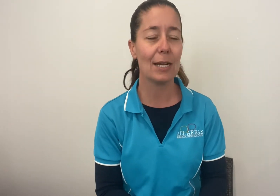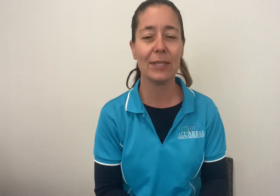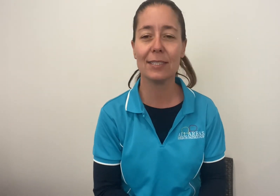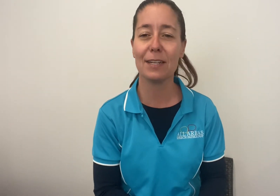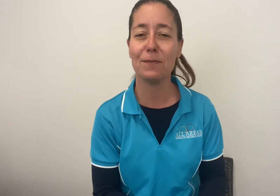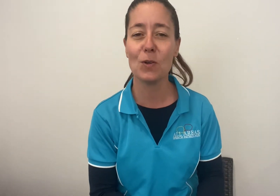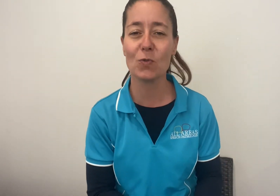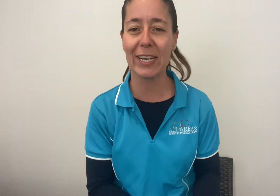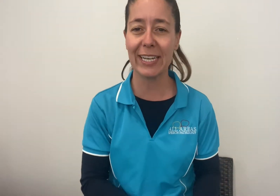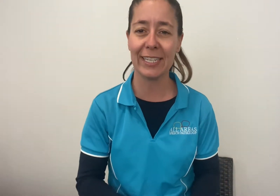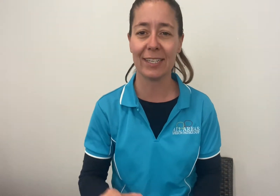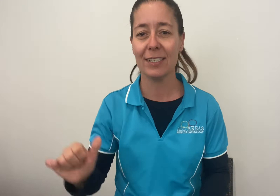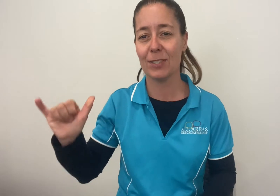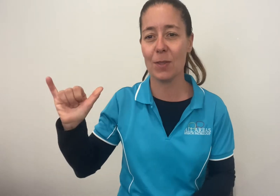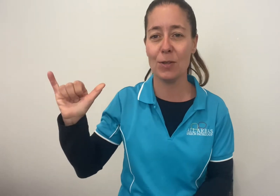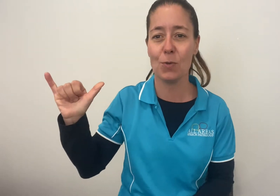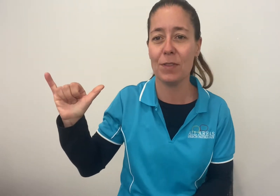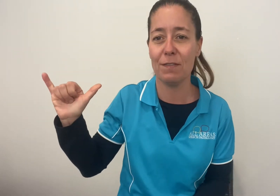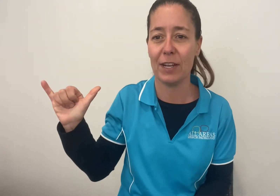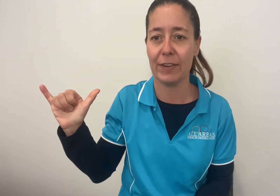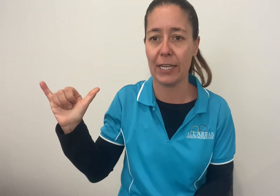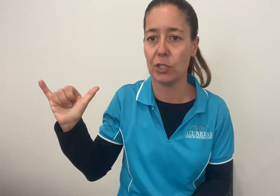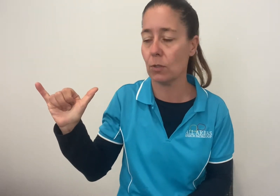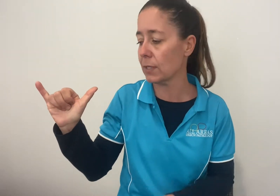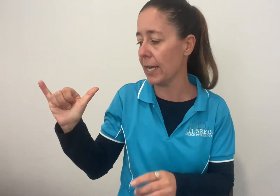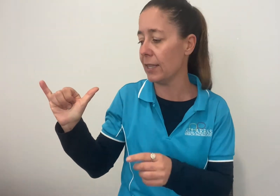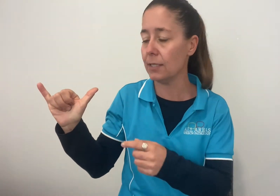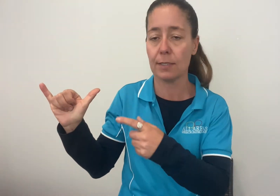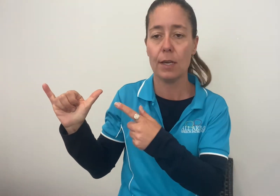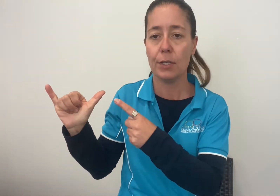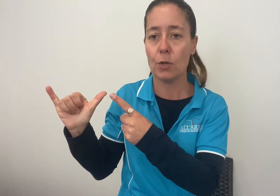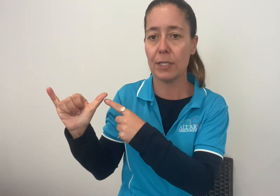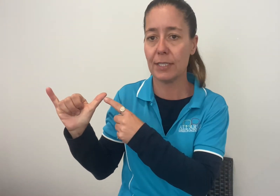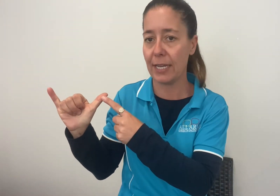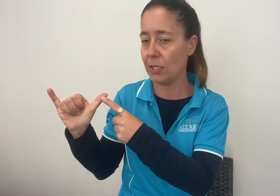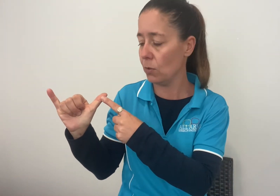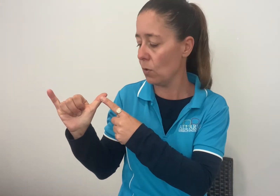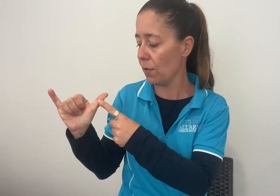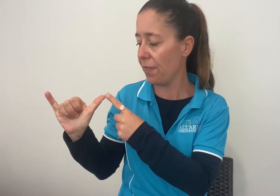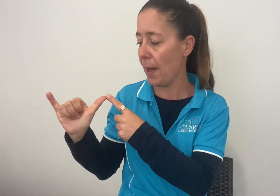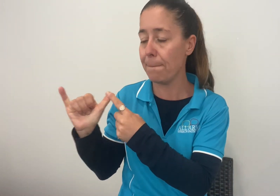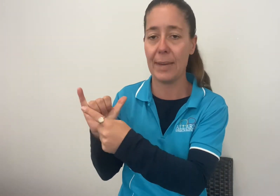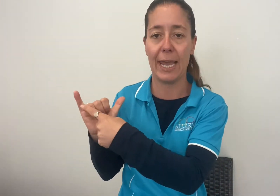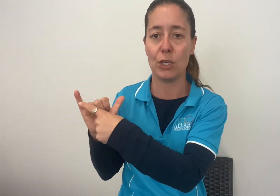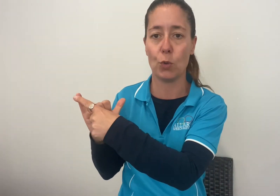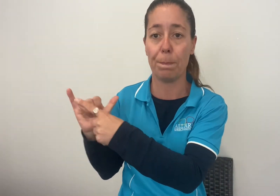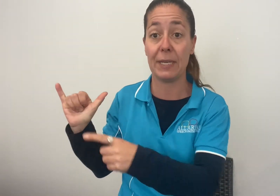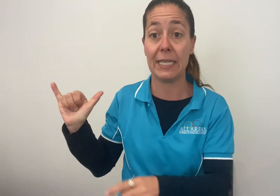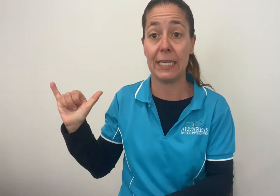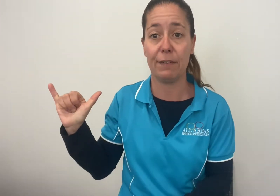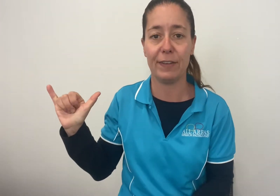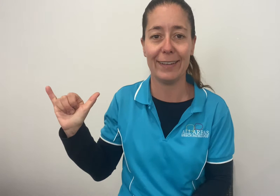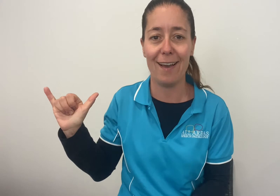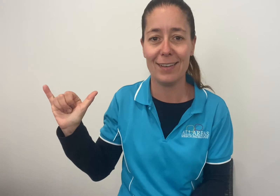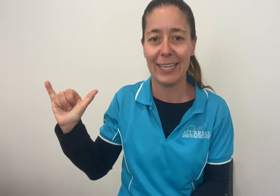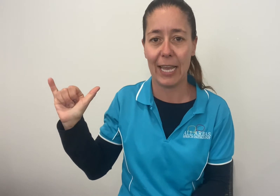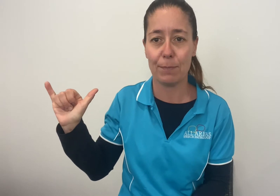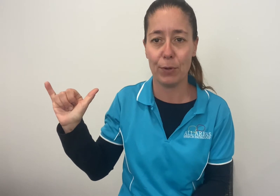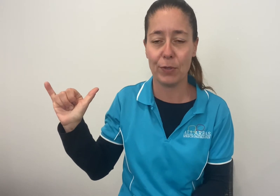with the sign for green. So the northern variation looks like this. You're going to take your thumb and your pinky finger and poke them